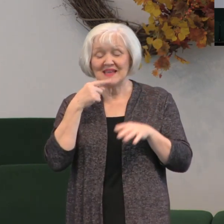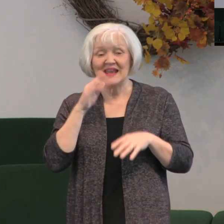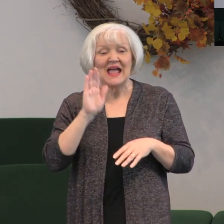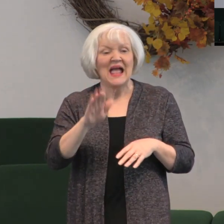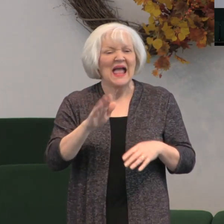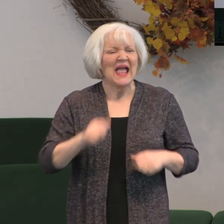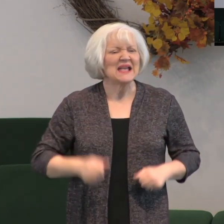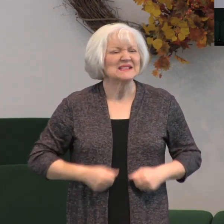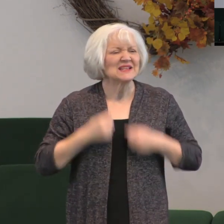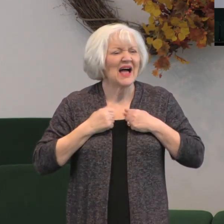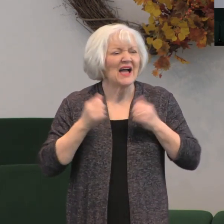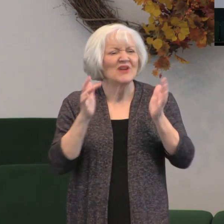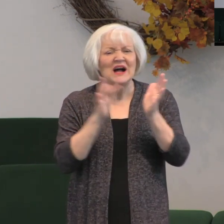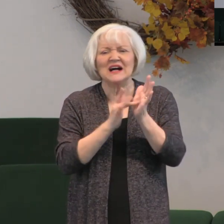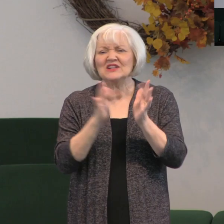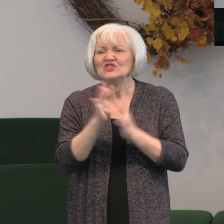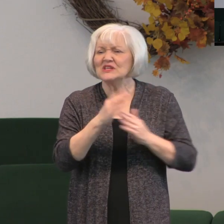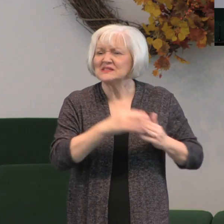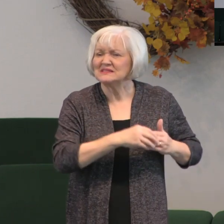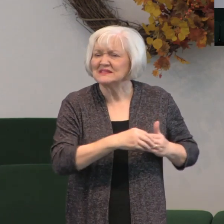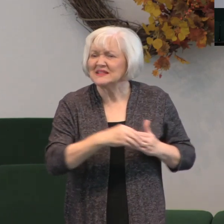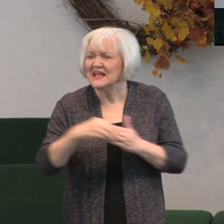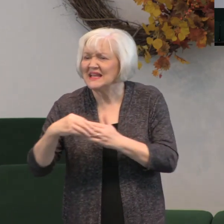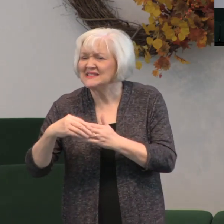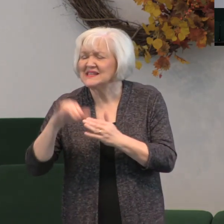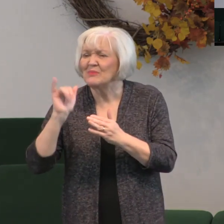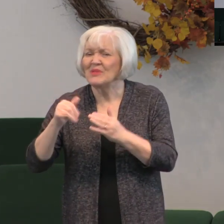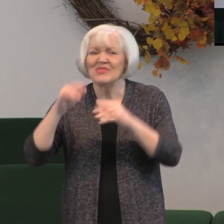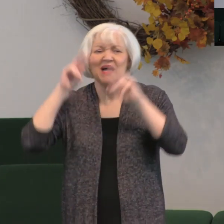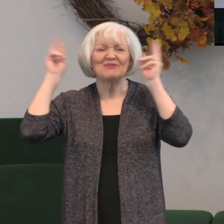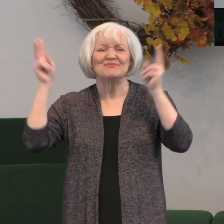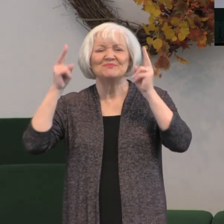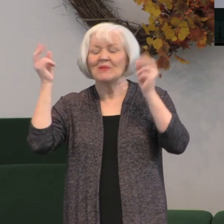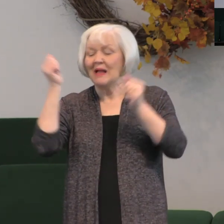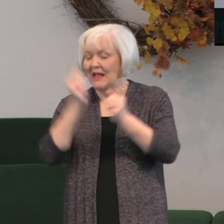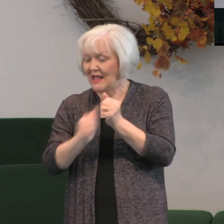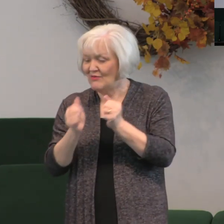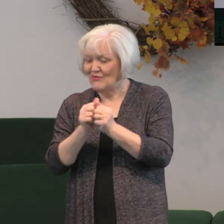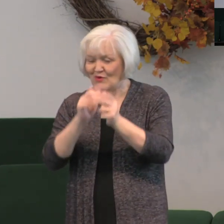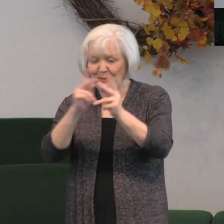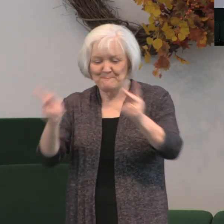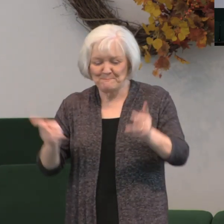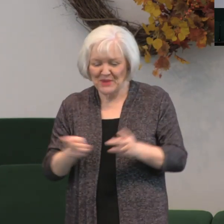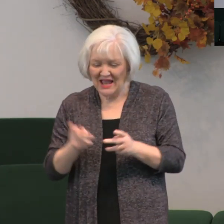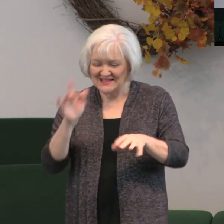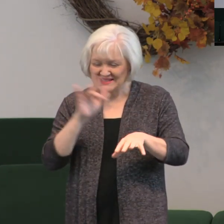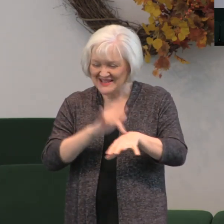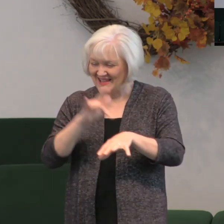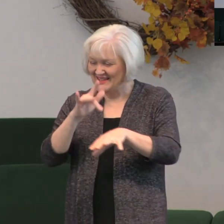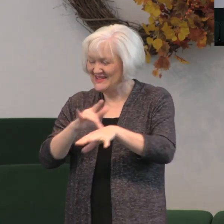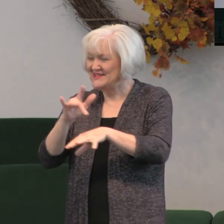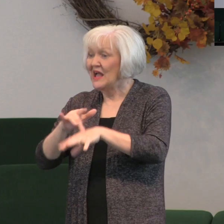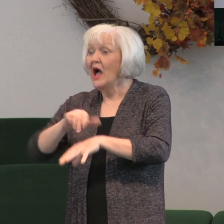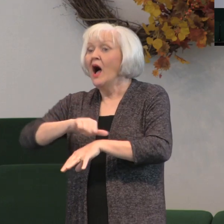Jesus leads him in a triumphal procession everywhere that he goes. Maybe another way we could understand what a